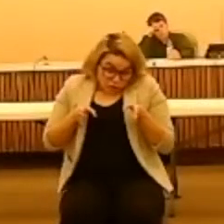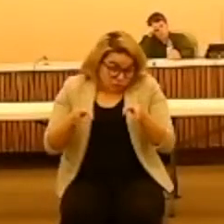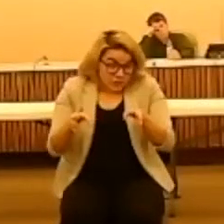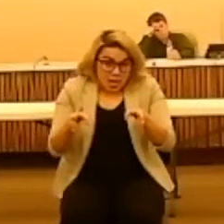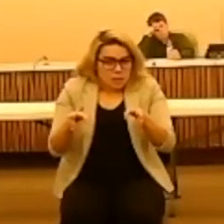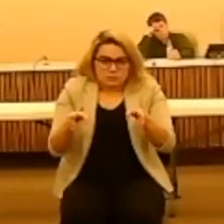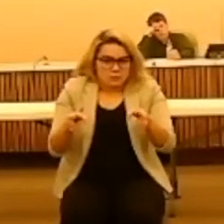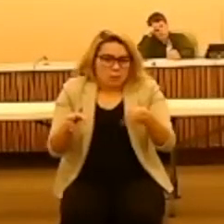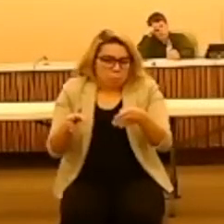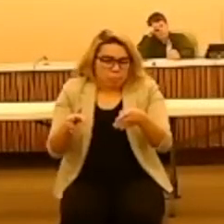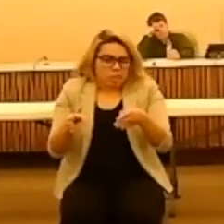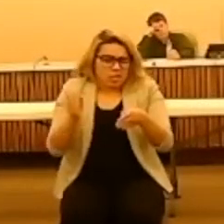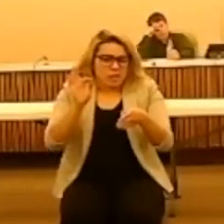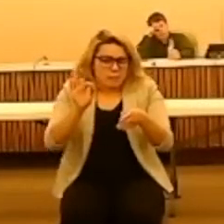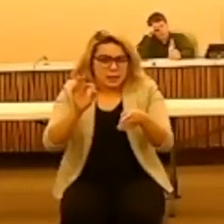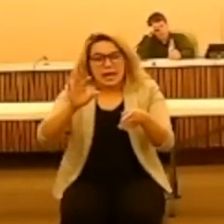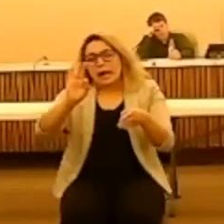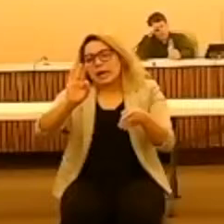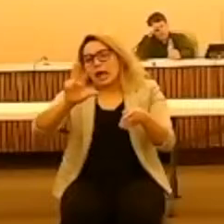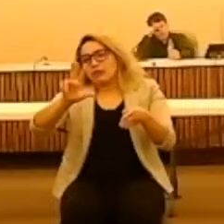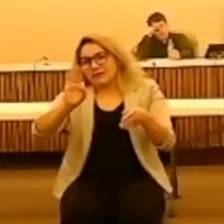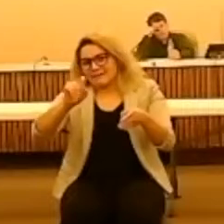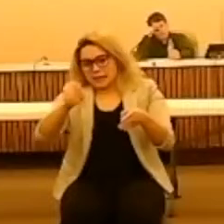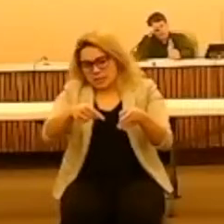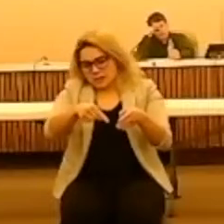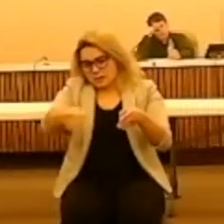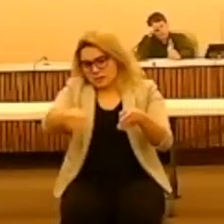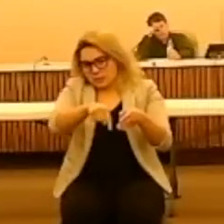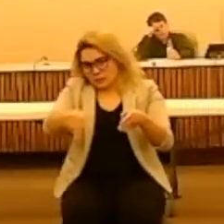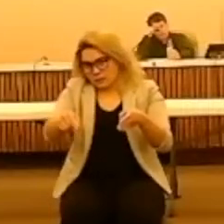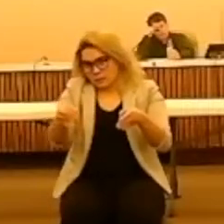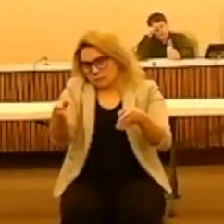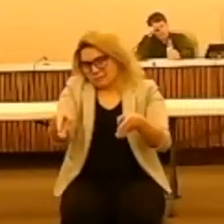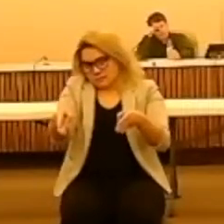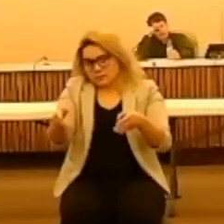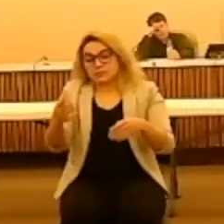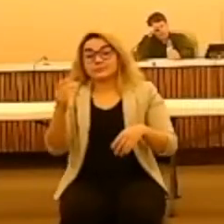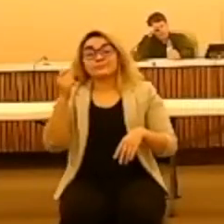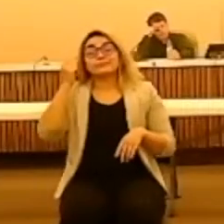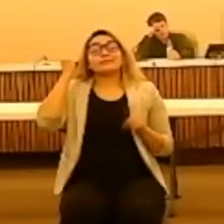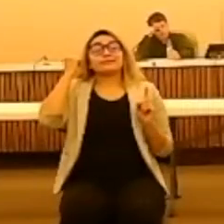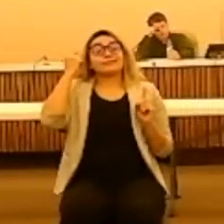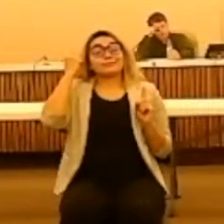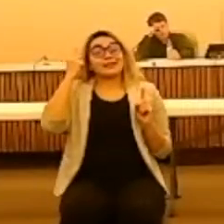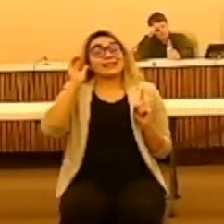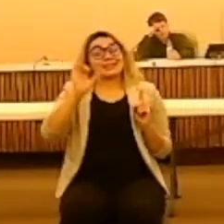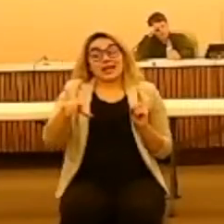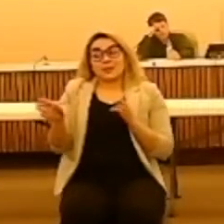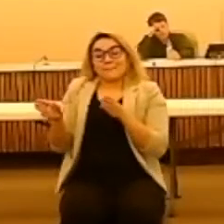So one of the things I'll point out, that's not a town board decision, that's a planning board decision.